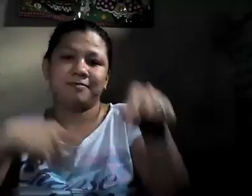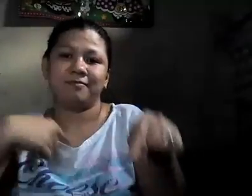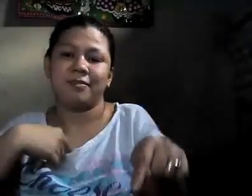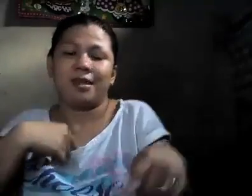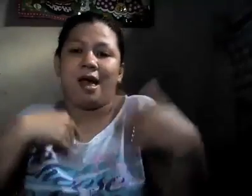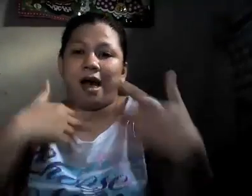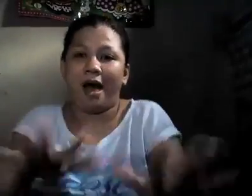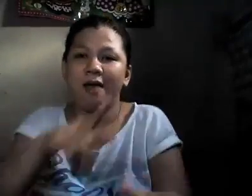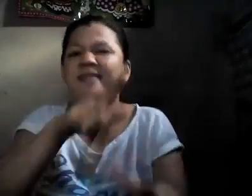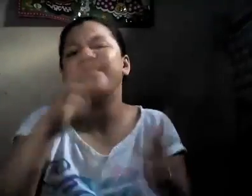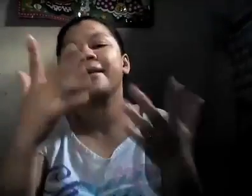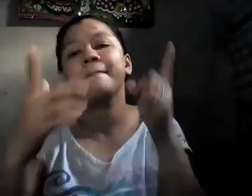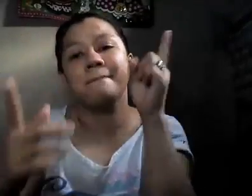Bato, bato! Double issue. Uy, si boss!